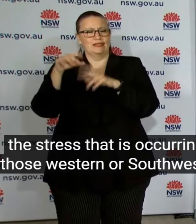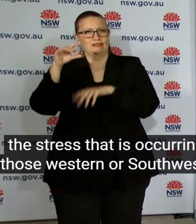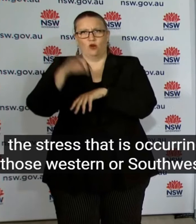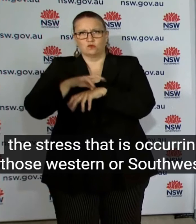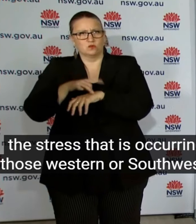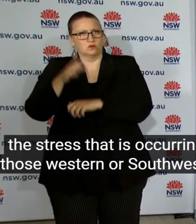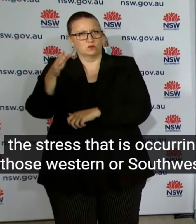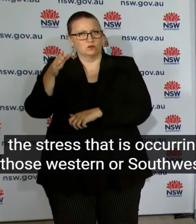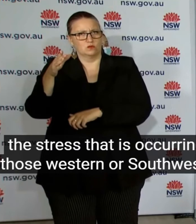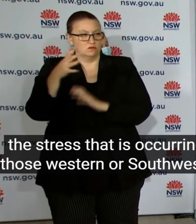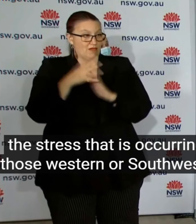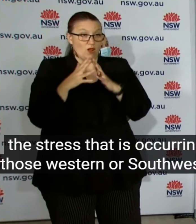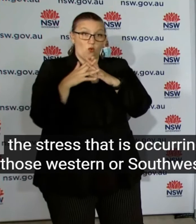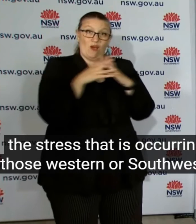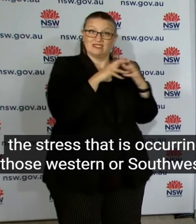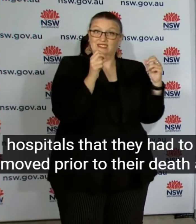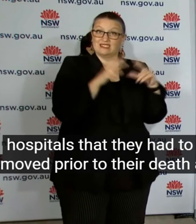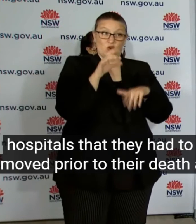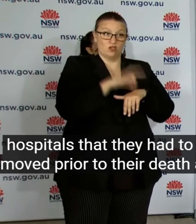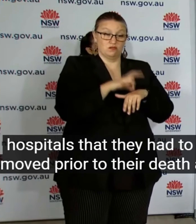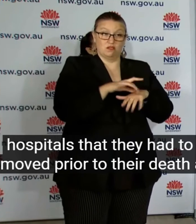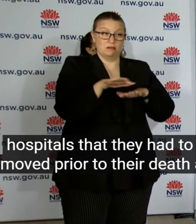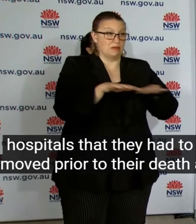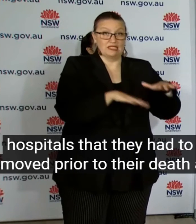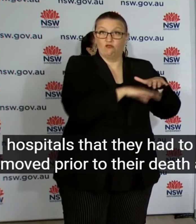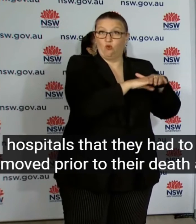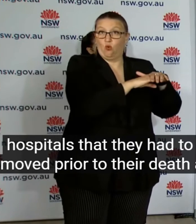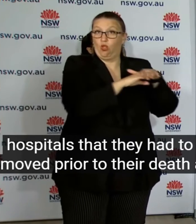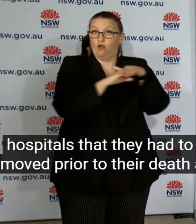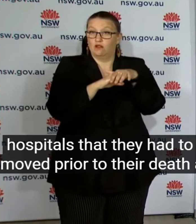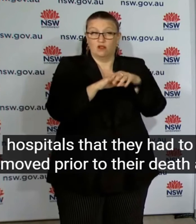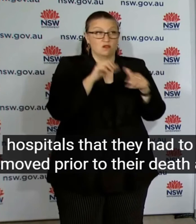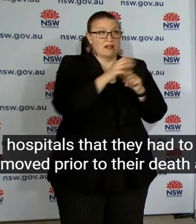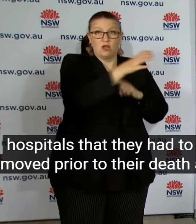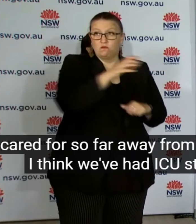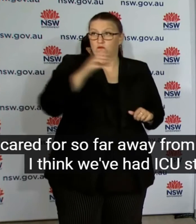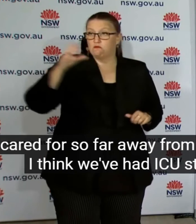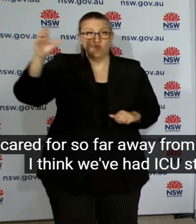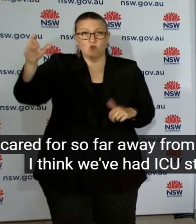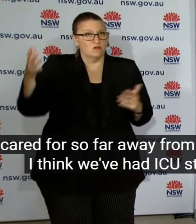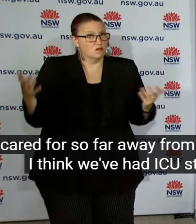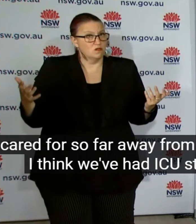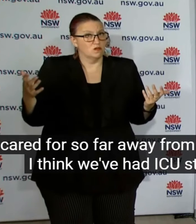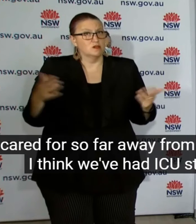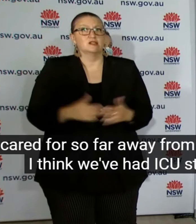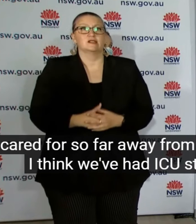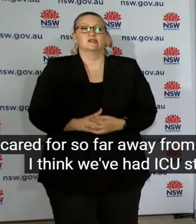home? Look, I think we've had ICU specialists here. I think you were here for at least one of them. And I remember